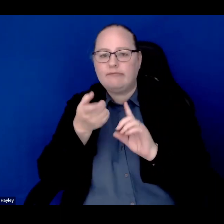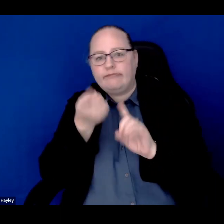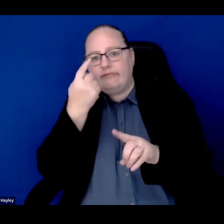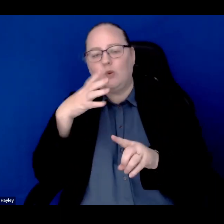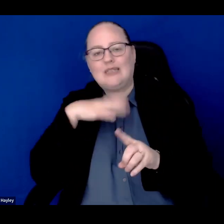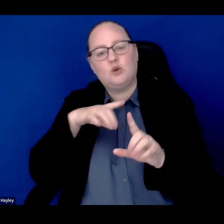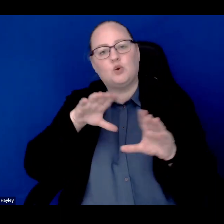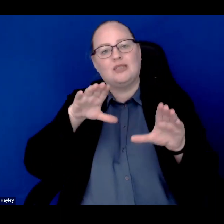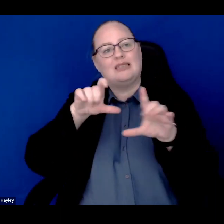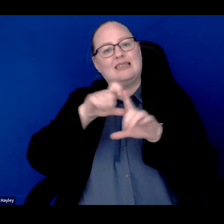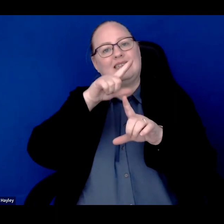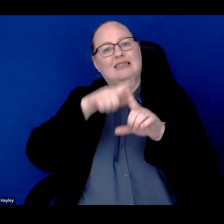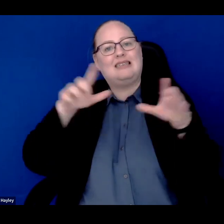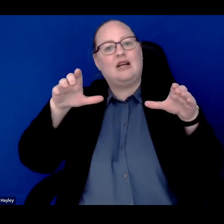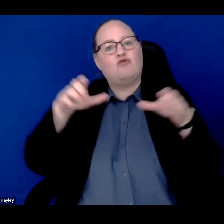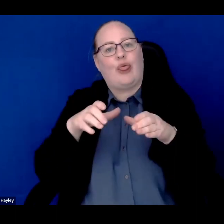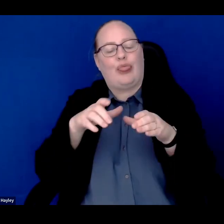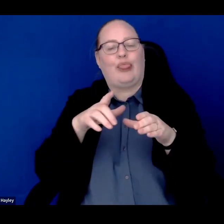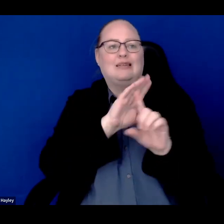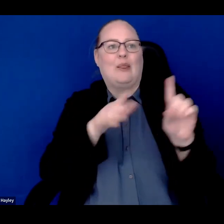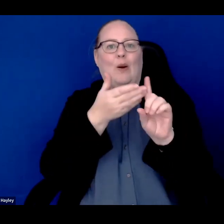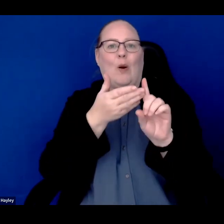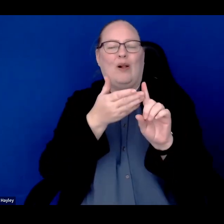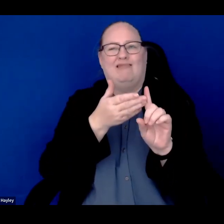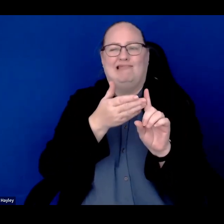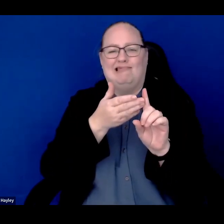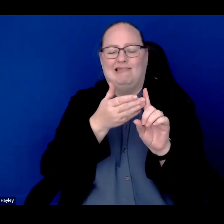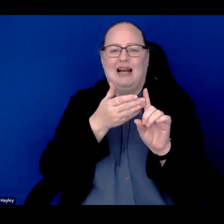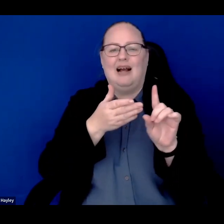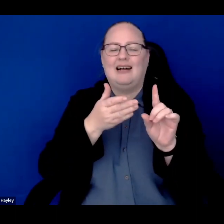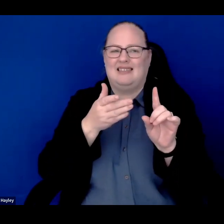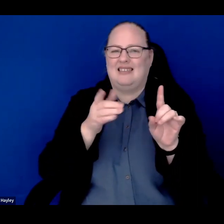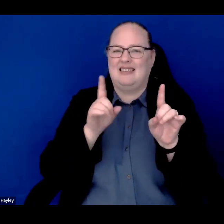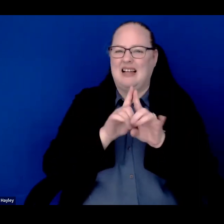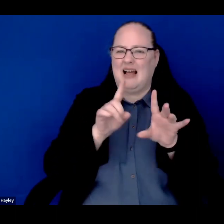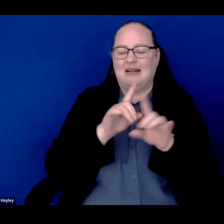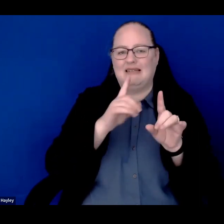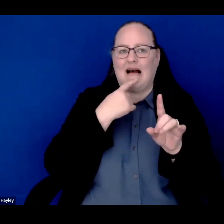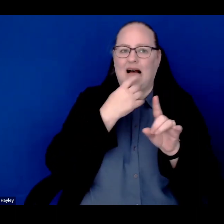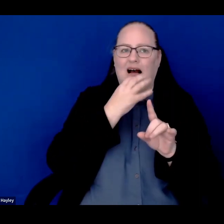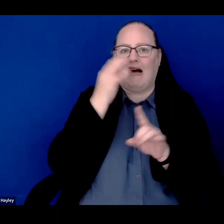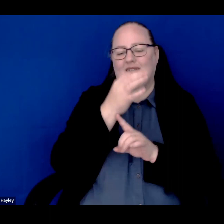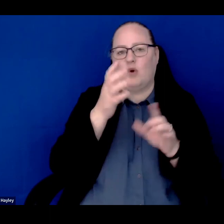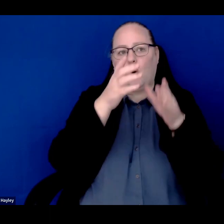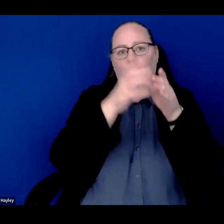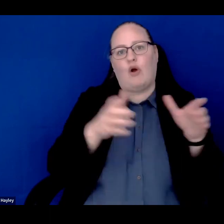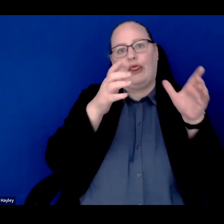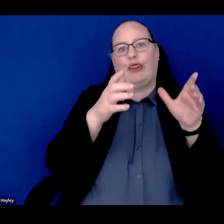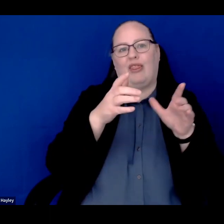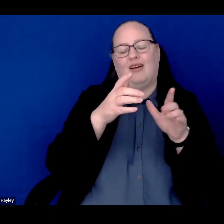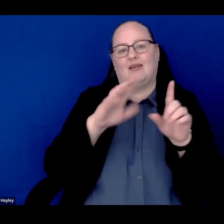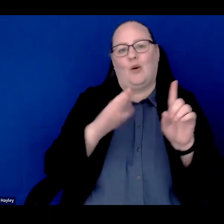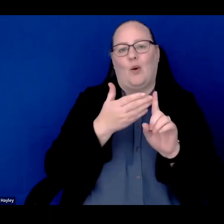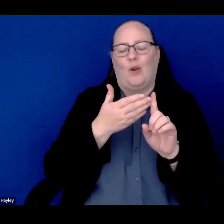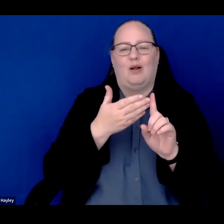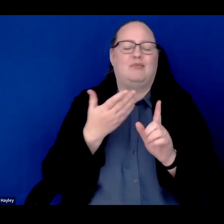calling for economic growth as a goal. And I've seen you and many other ecological economists, when you dive into the literature, of course, nobody's